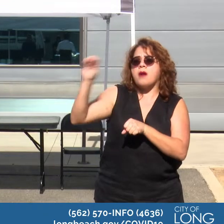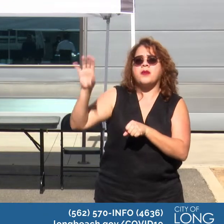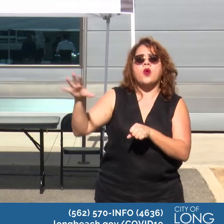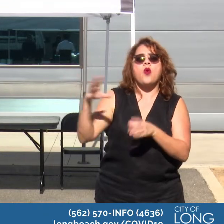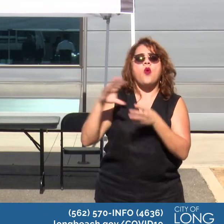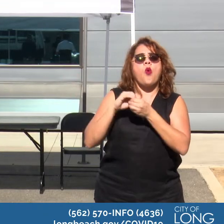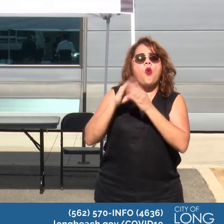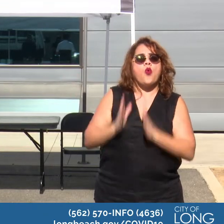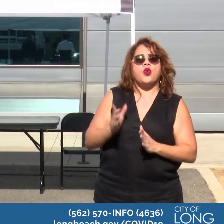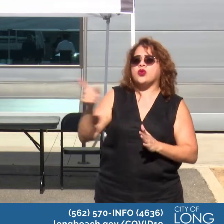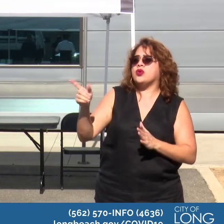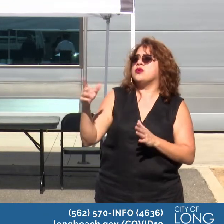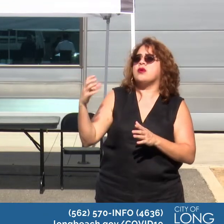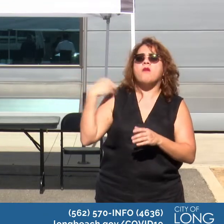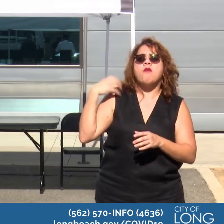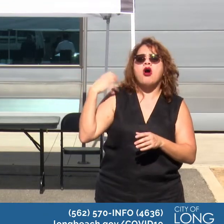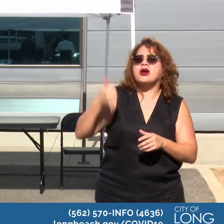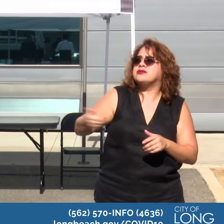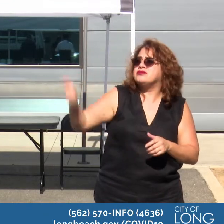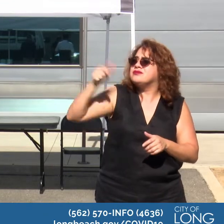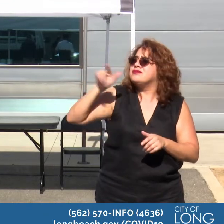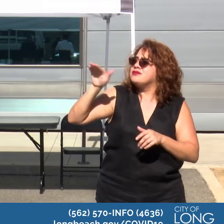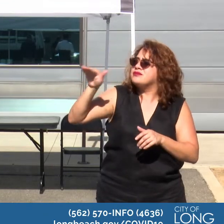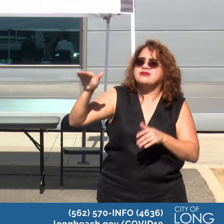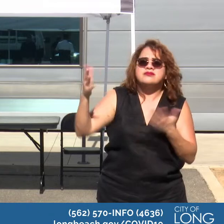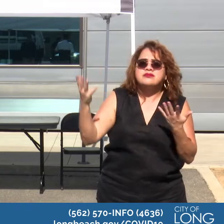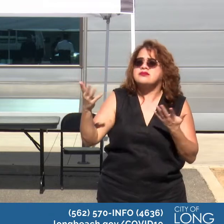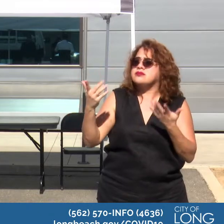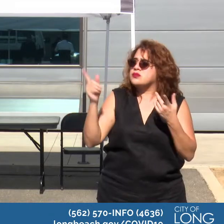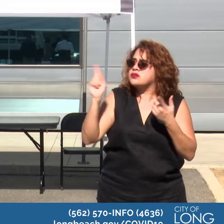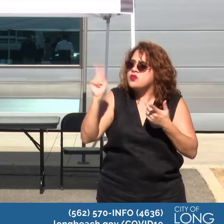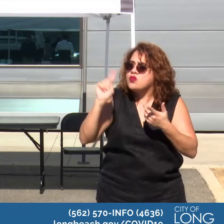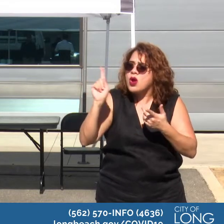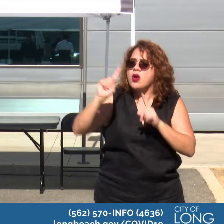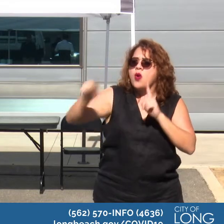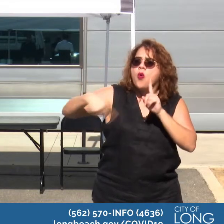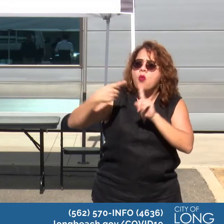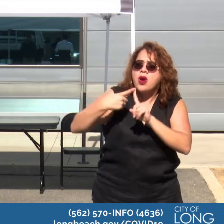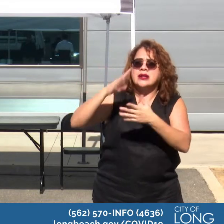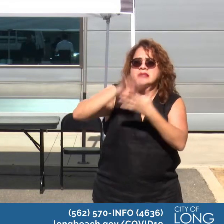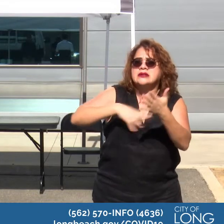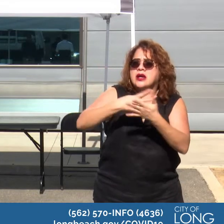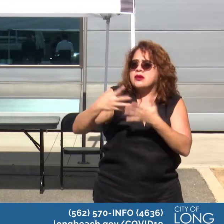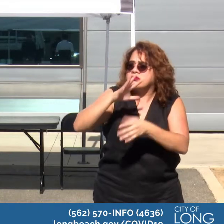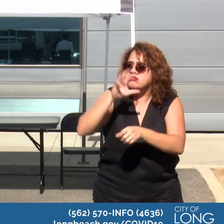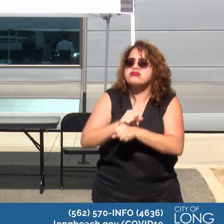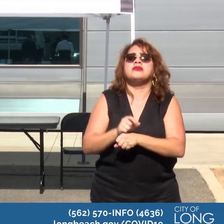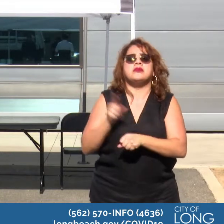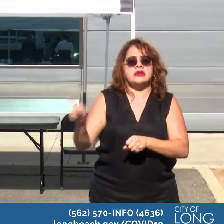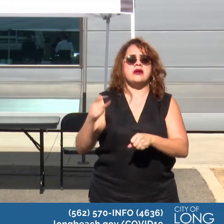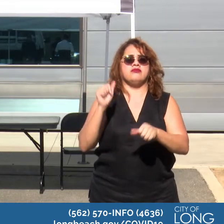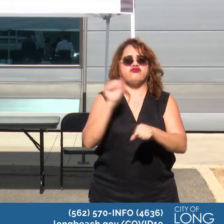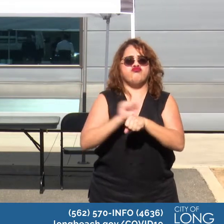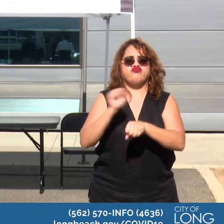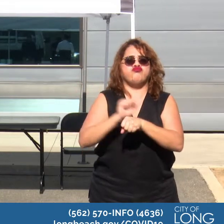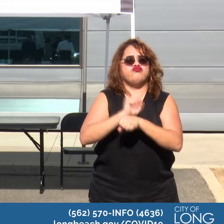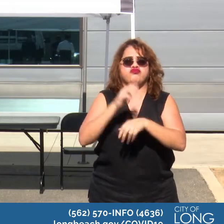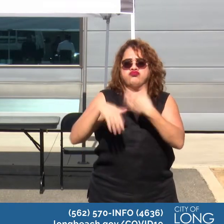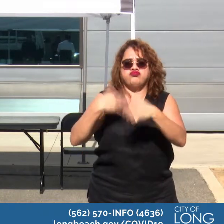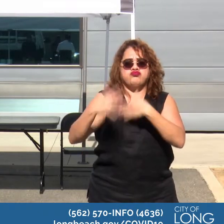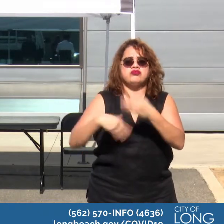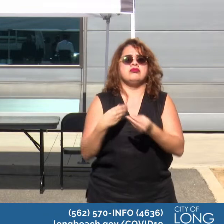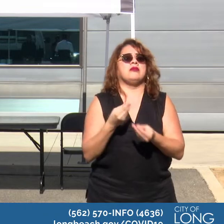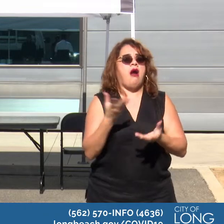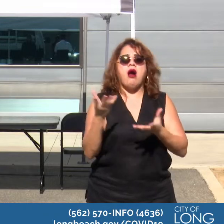there, please contact your grocery store and they will get you an appointment, or you can email the email I just mentioned. And